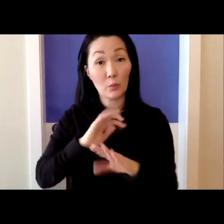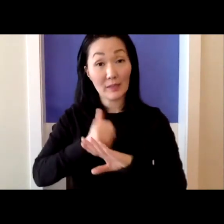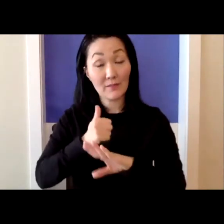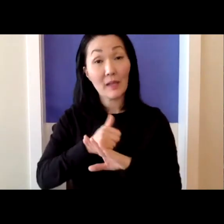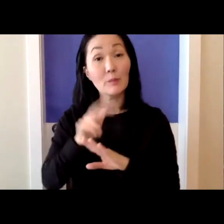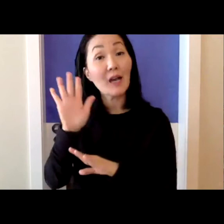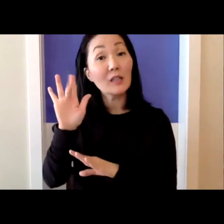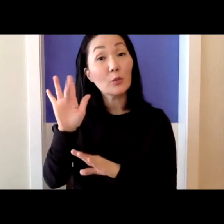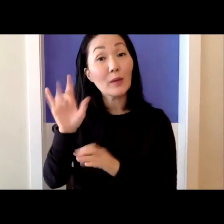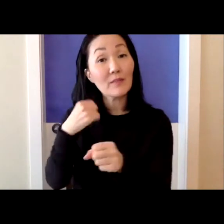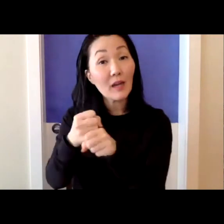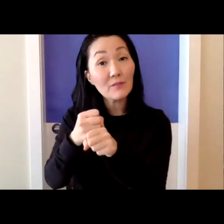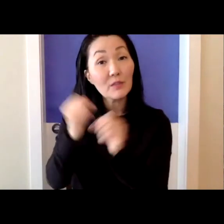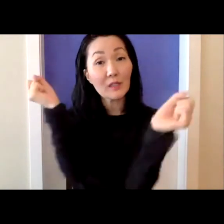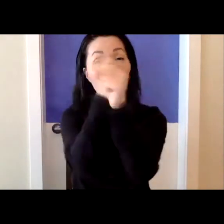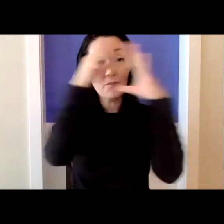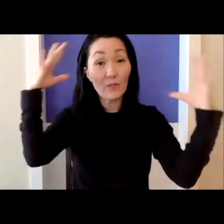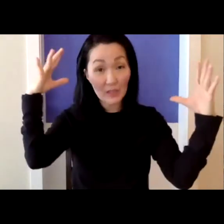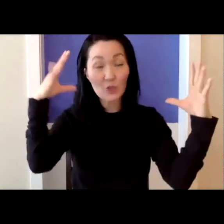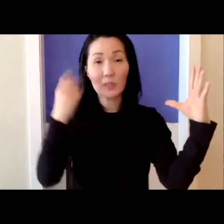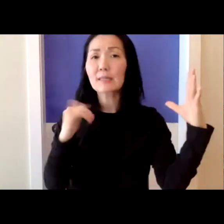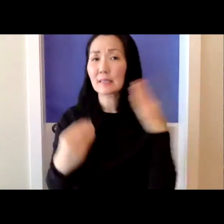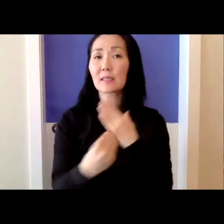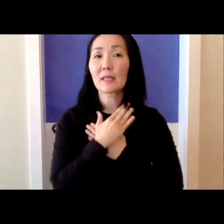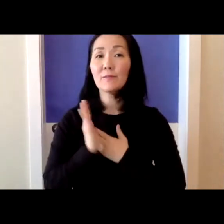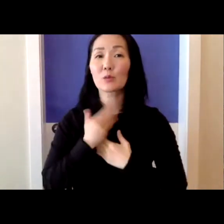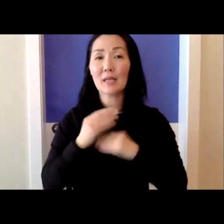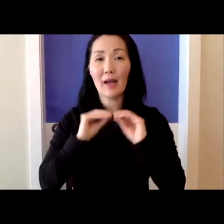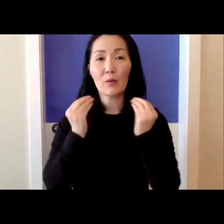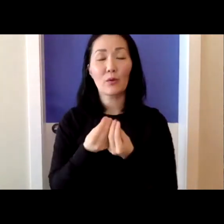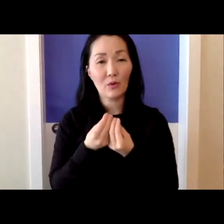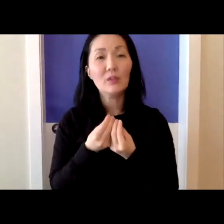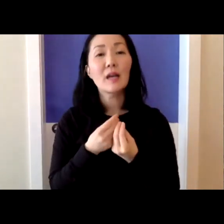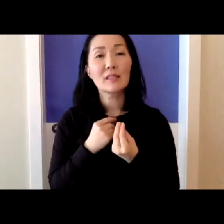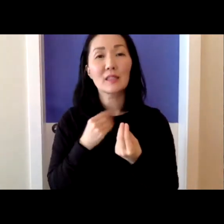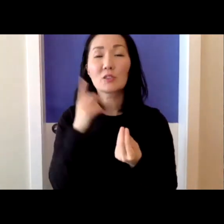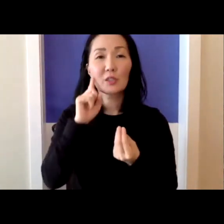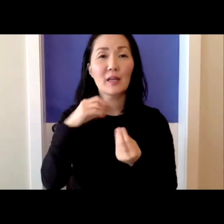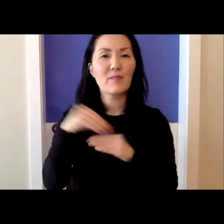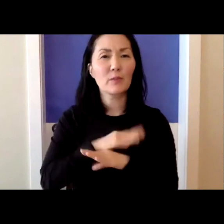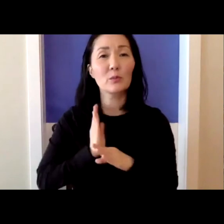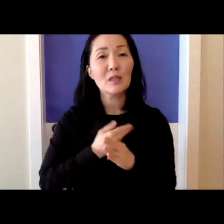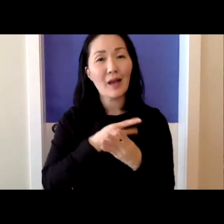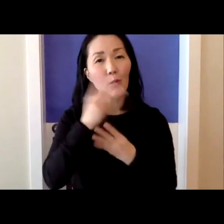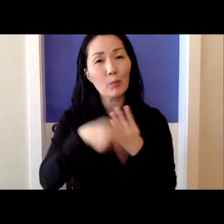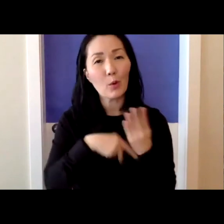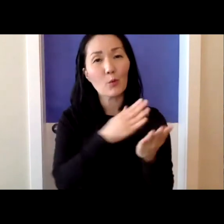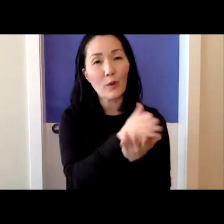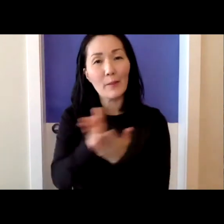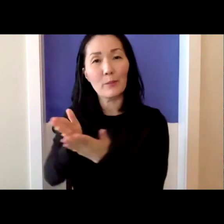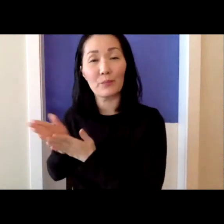vision that is still shaping the work that we do as an organization across all of our programs. So what did people have to